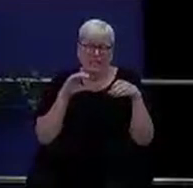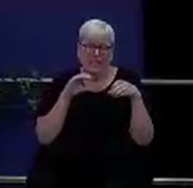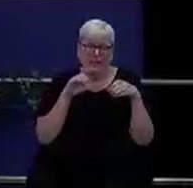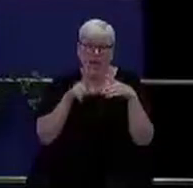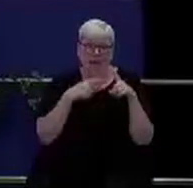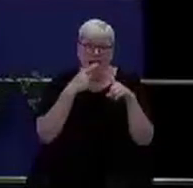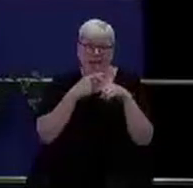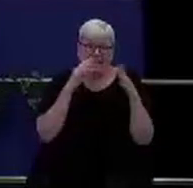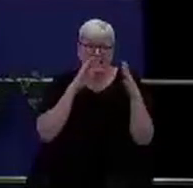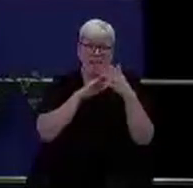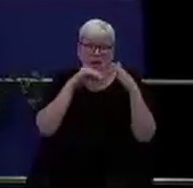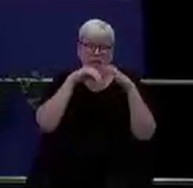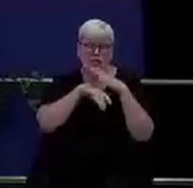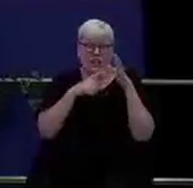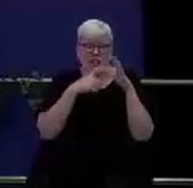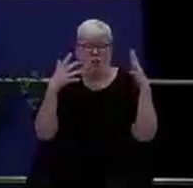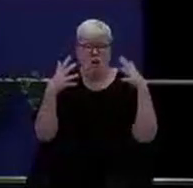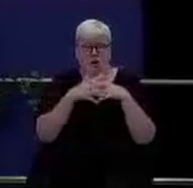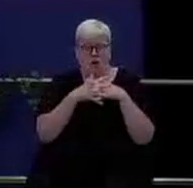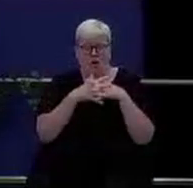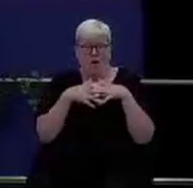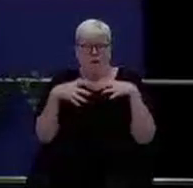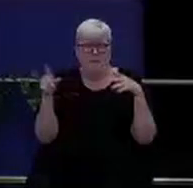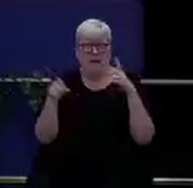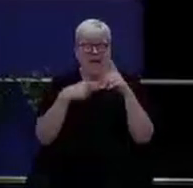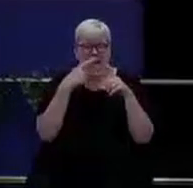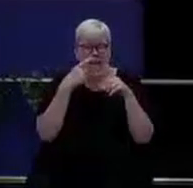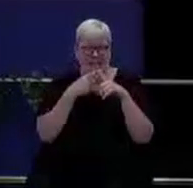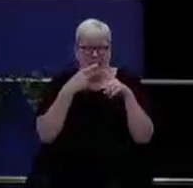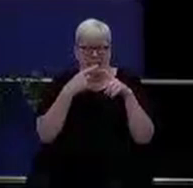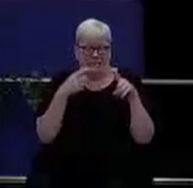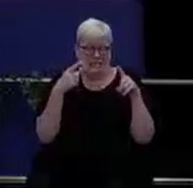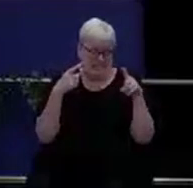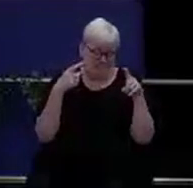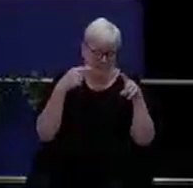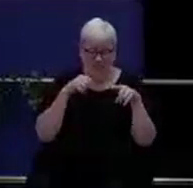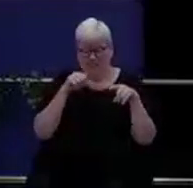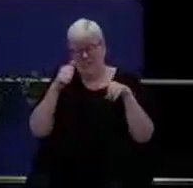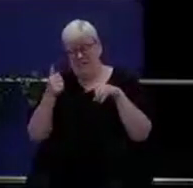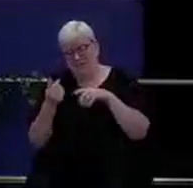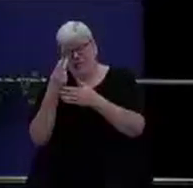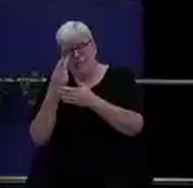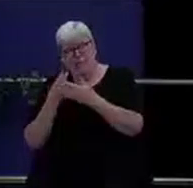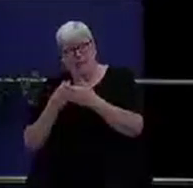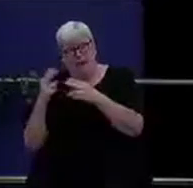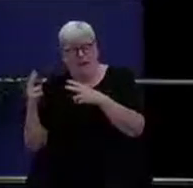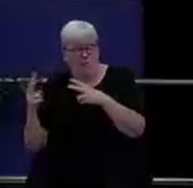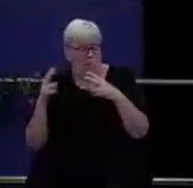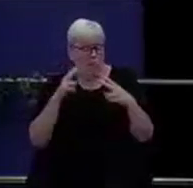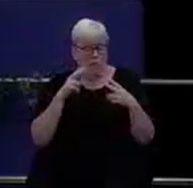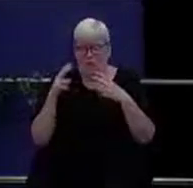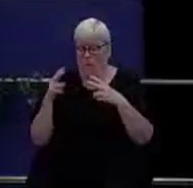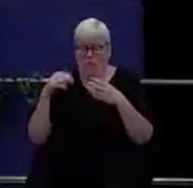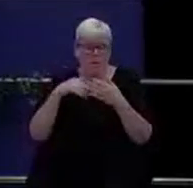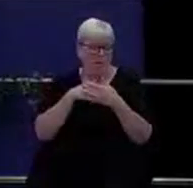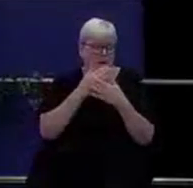my ex mother-in-law, with my ex as a baby lying next to the seal on the floor. So it's like the seal's there looking at you, and the seal's there as part